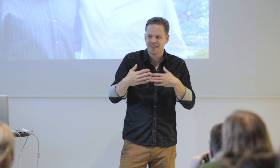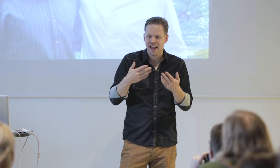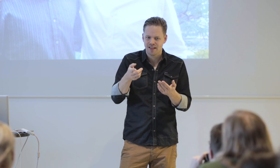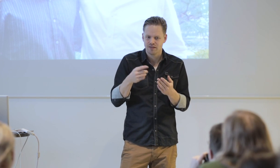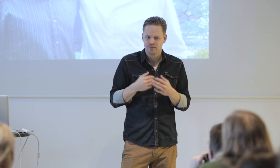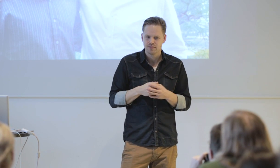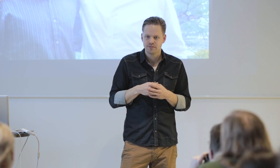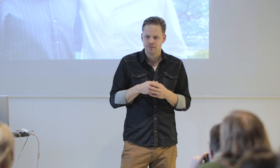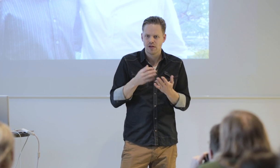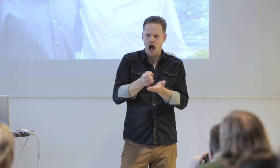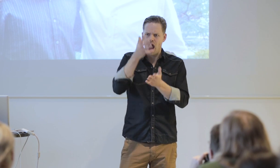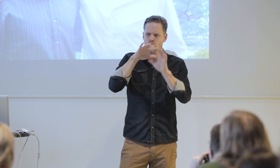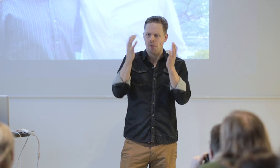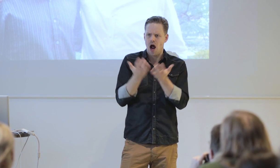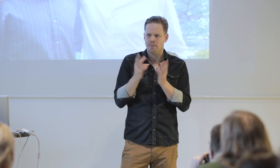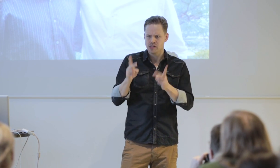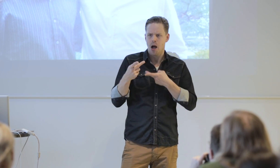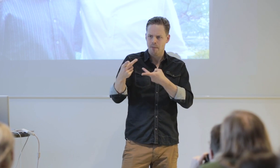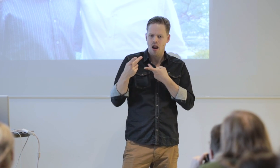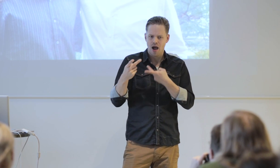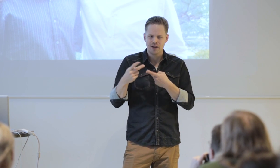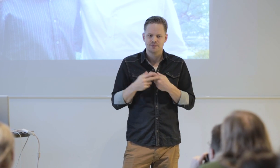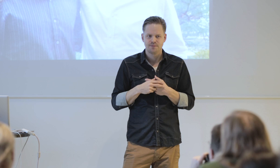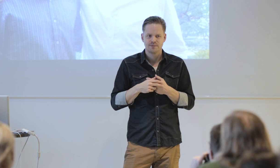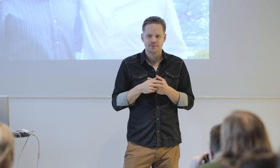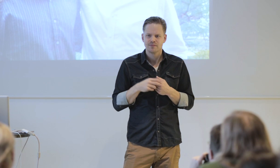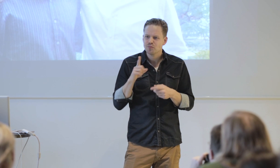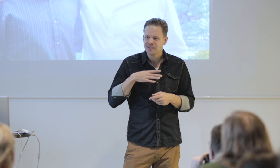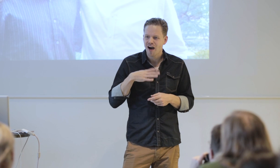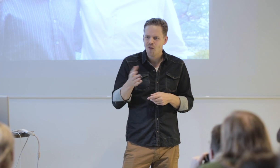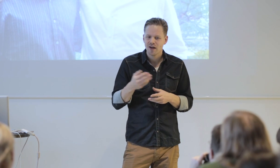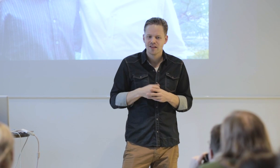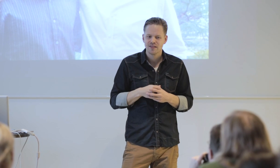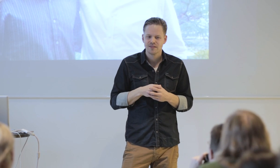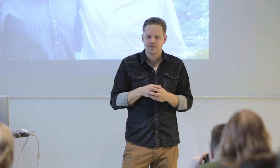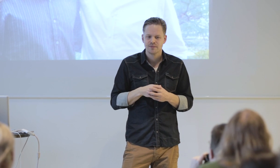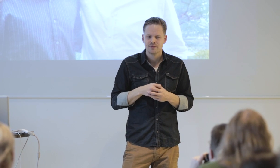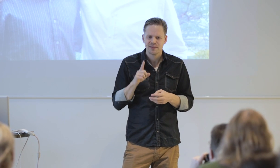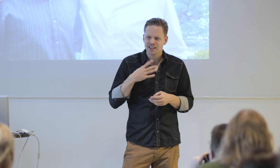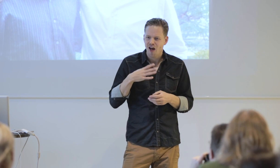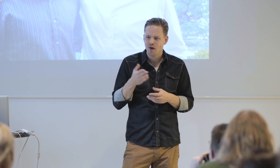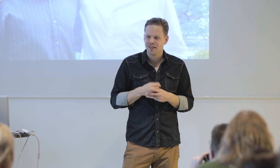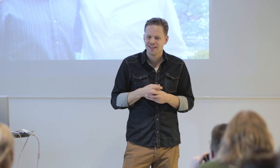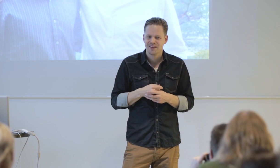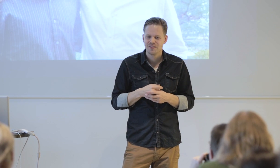I appreciate what you're doing. We have the same idea of values. What do you